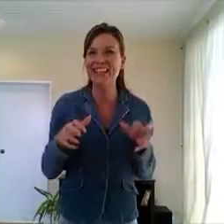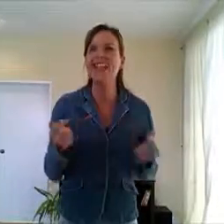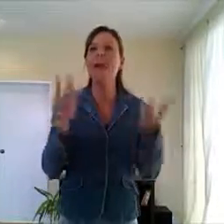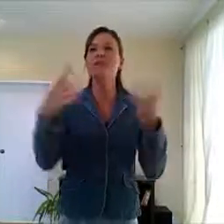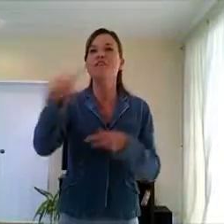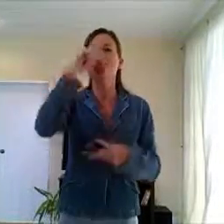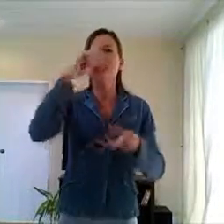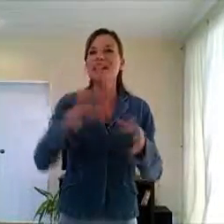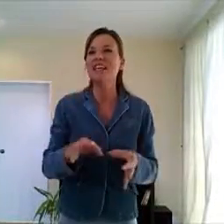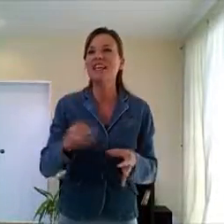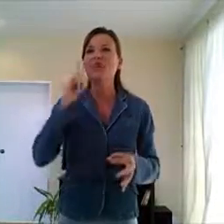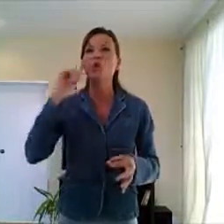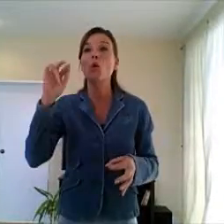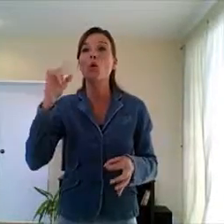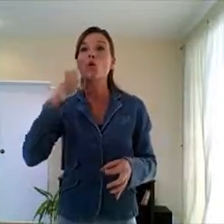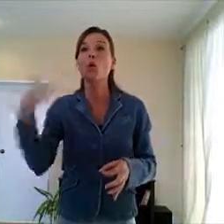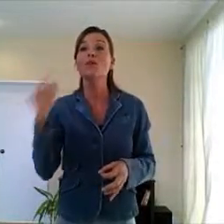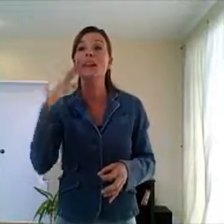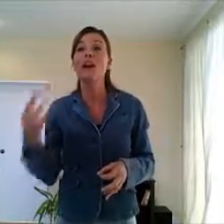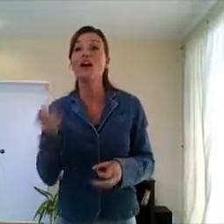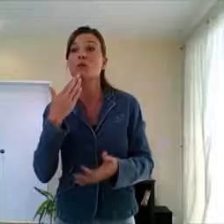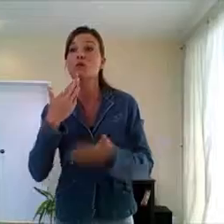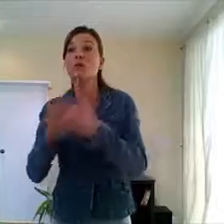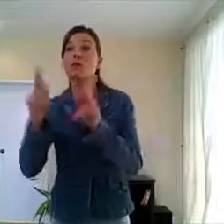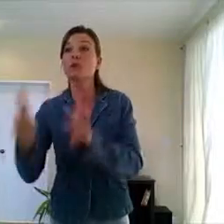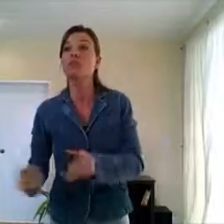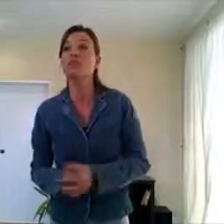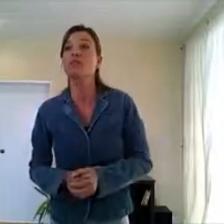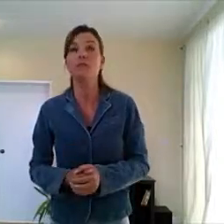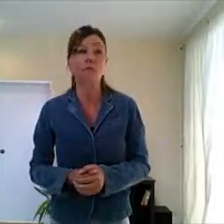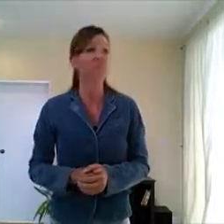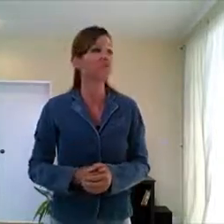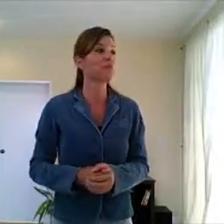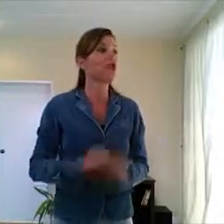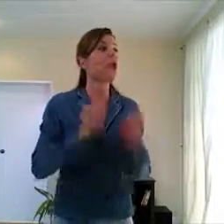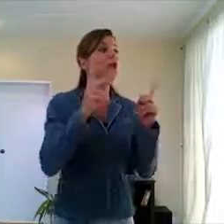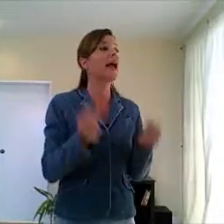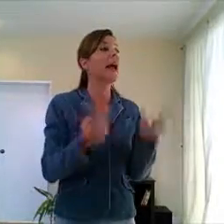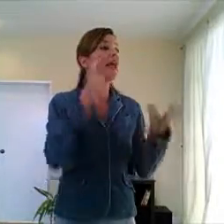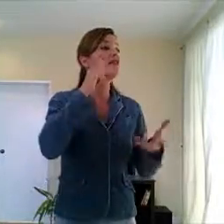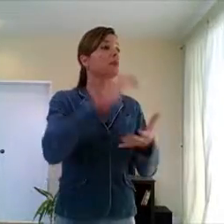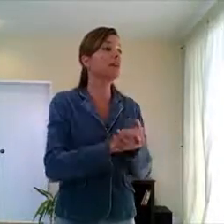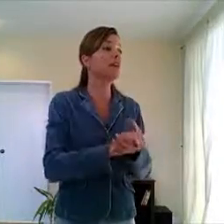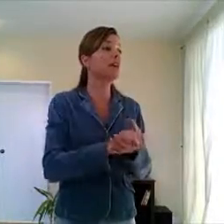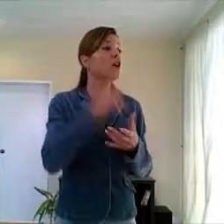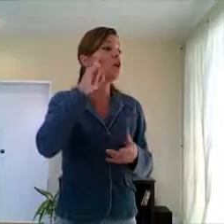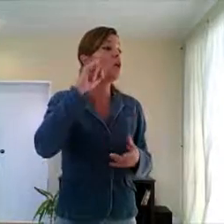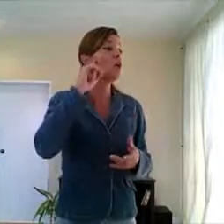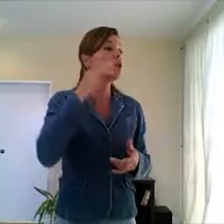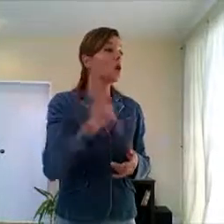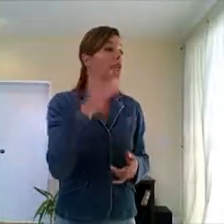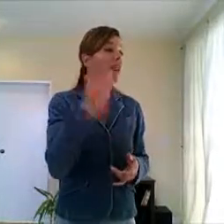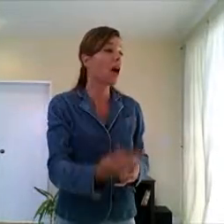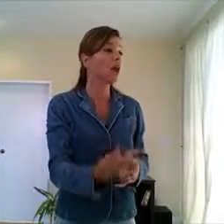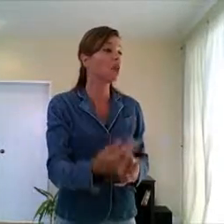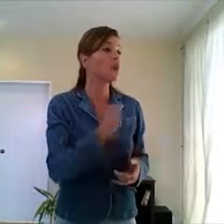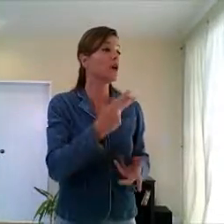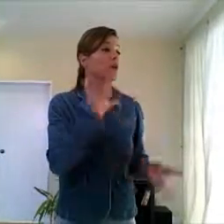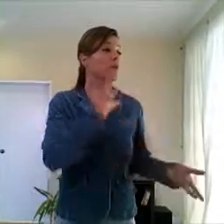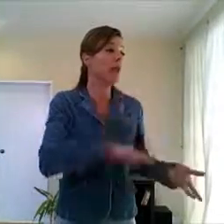person? Okay. All right. How many of you would say Goldilocks was a bad person? Okay. How many would you say Goldilocks